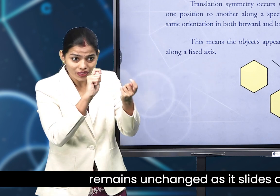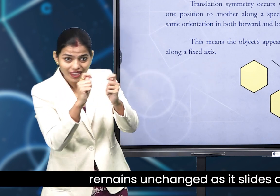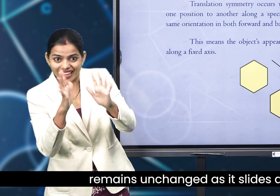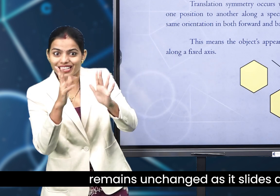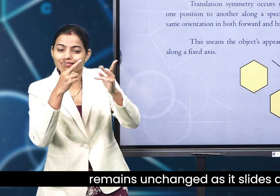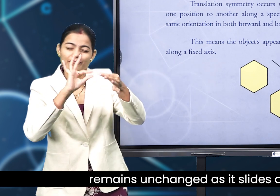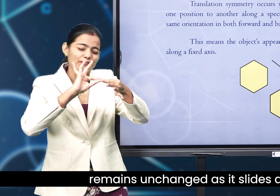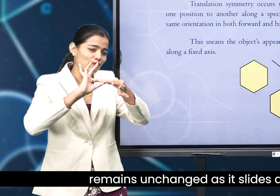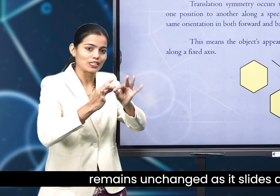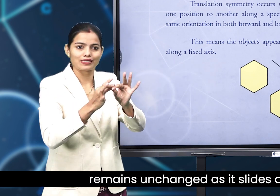axis.